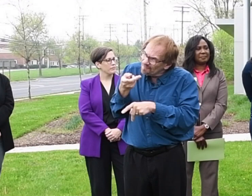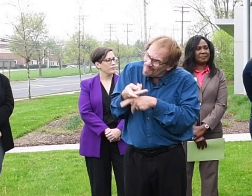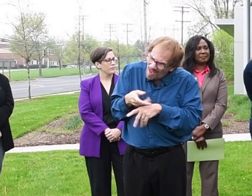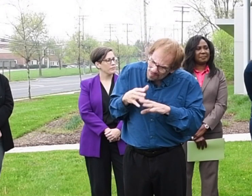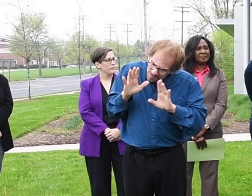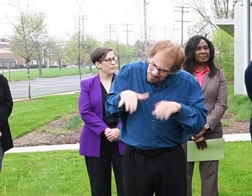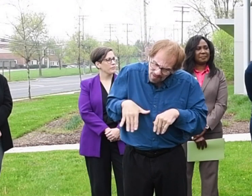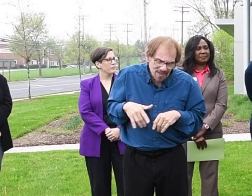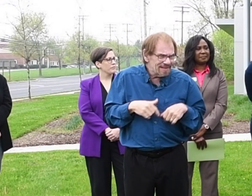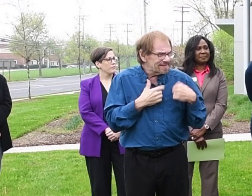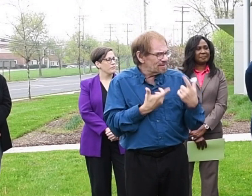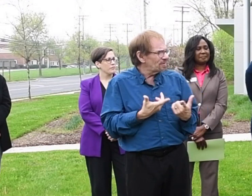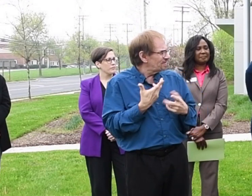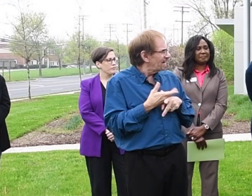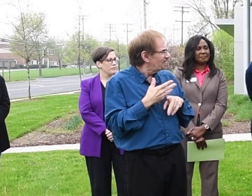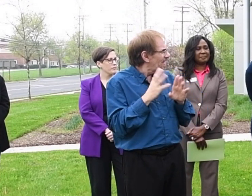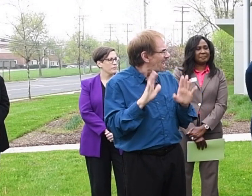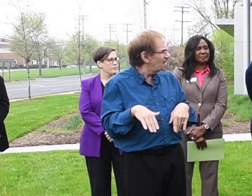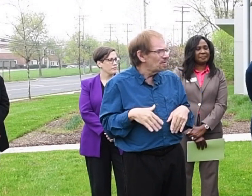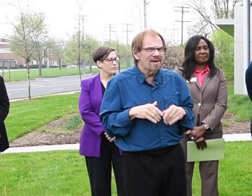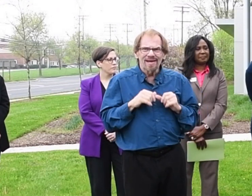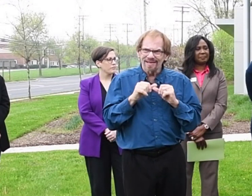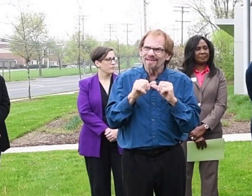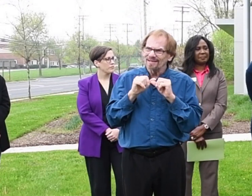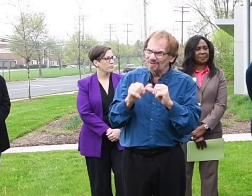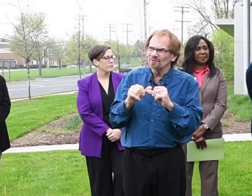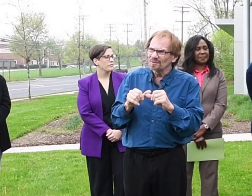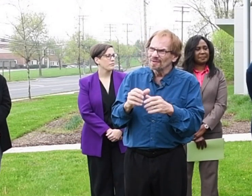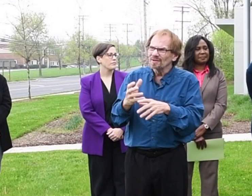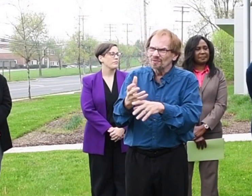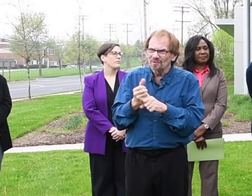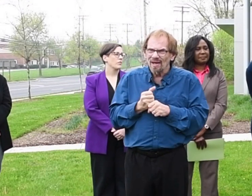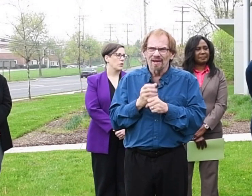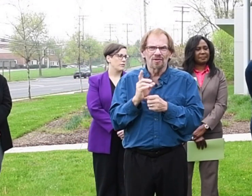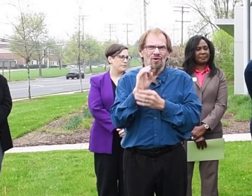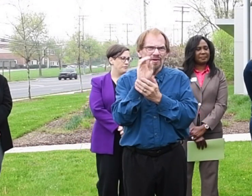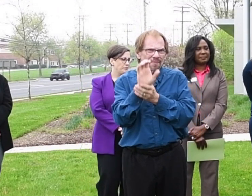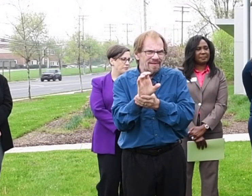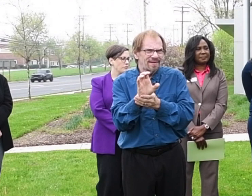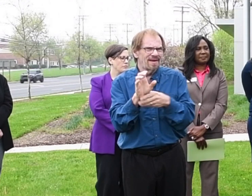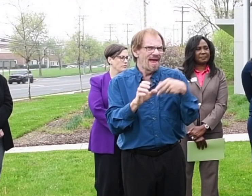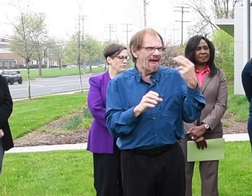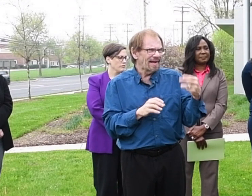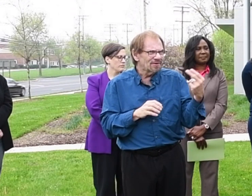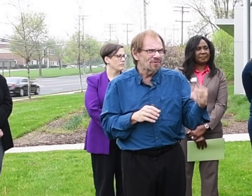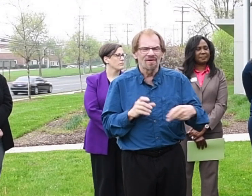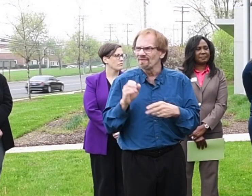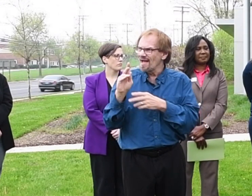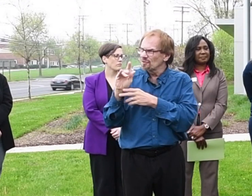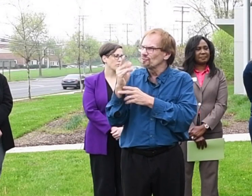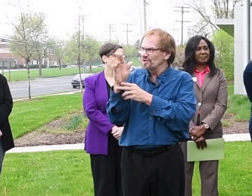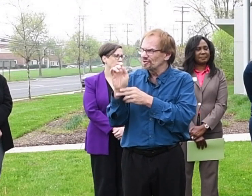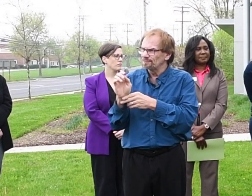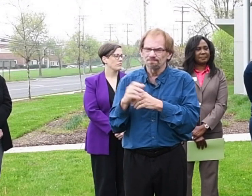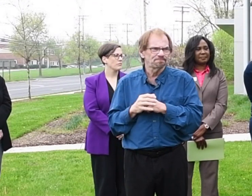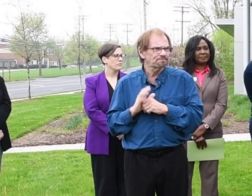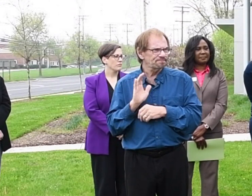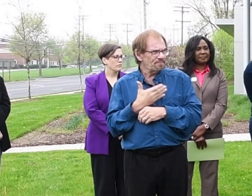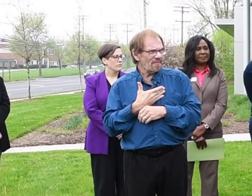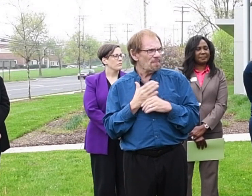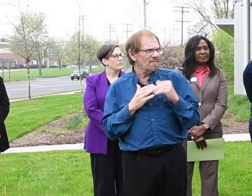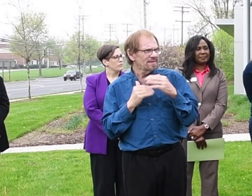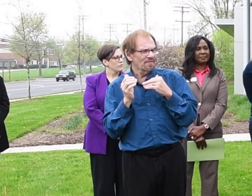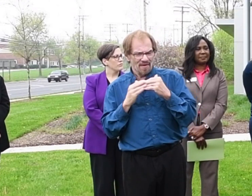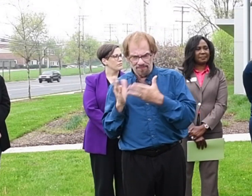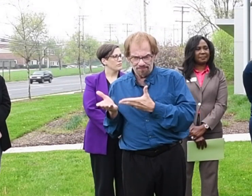we've taken over the Brumball House, we've actually continued to intake documents and history of Elkridge in our facility there.